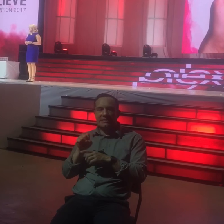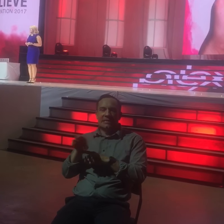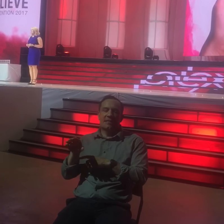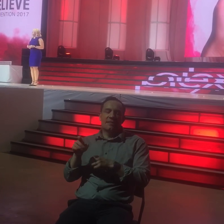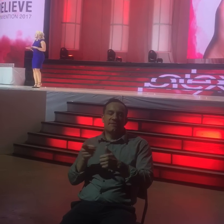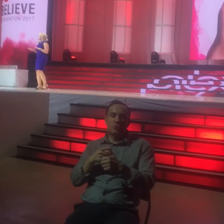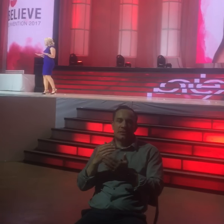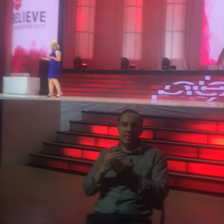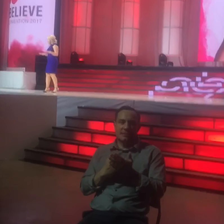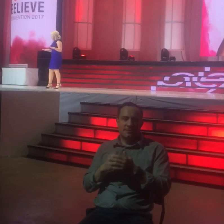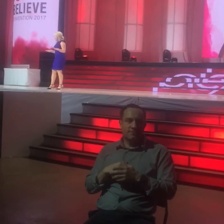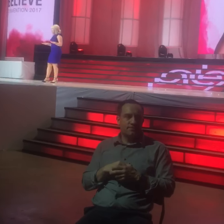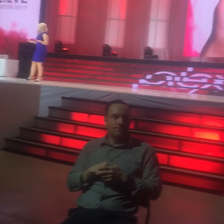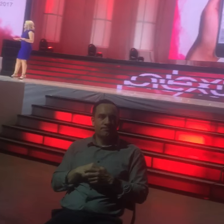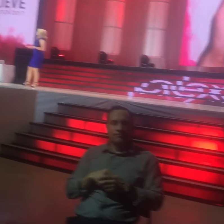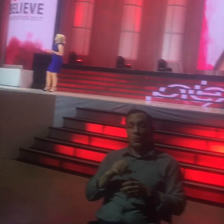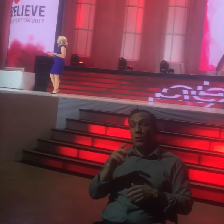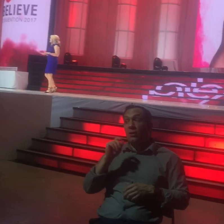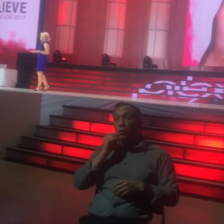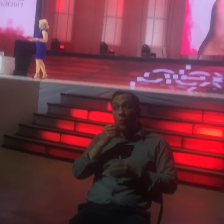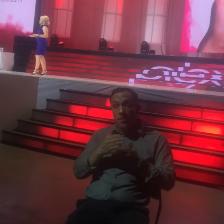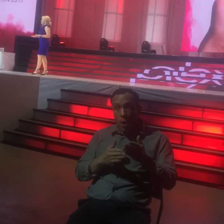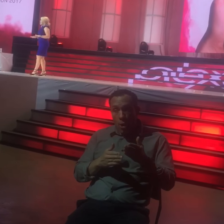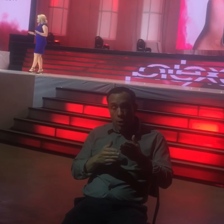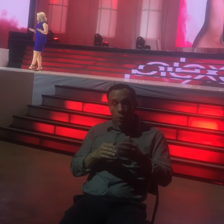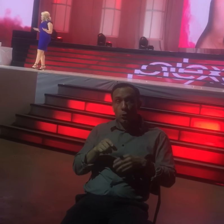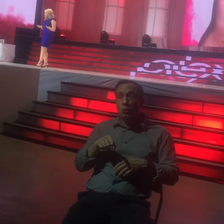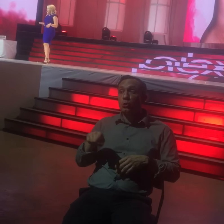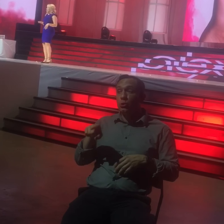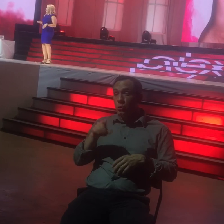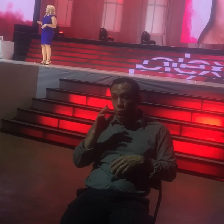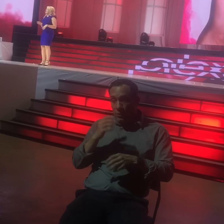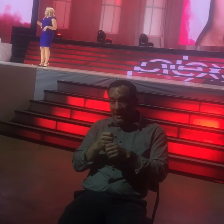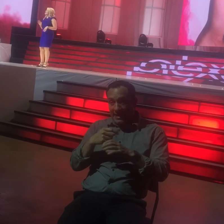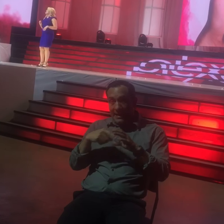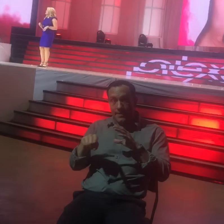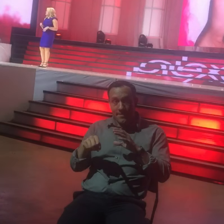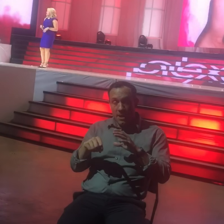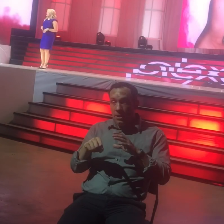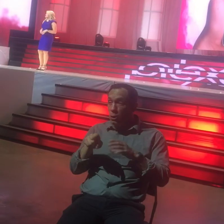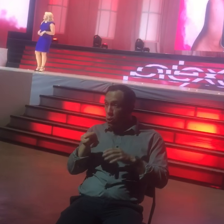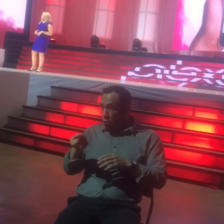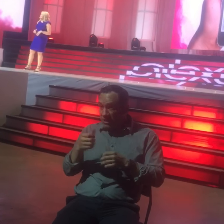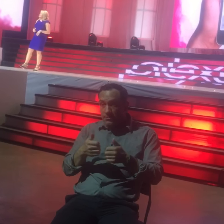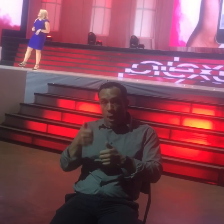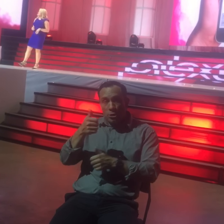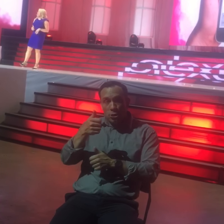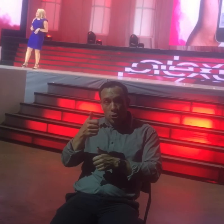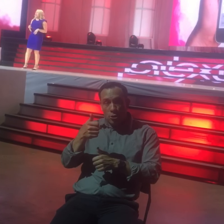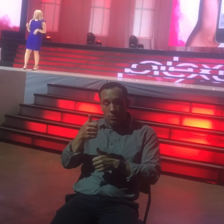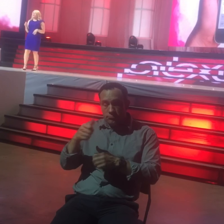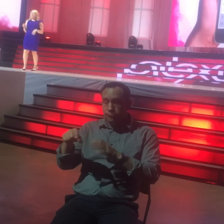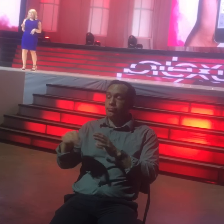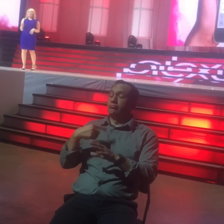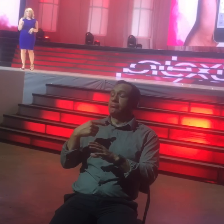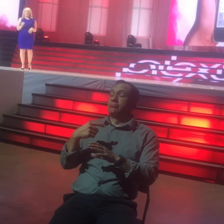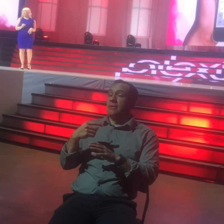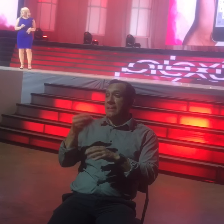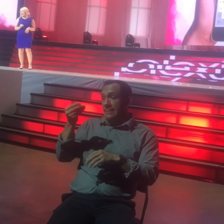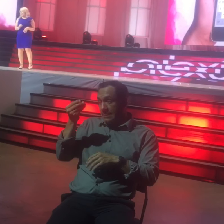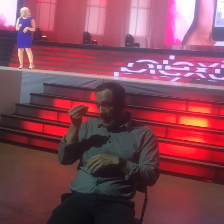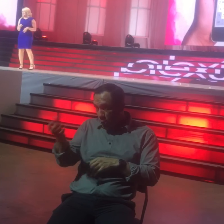lesson. Now here's the cool part. You'll get an email as the sponsor, letting you know what Sally is learning today and how you